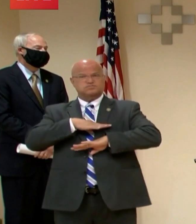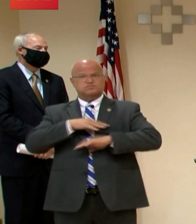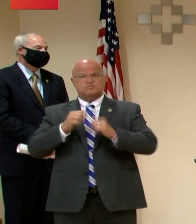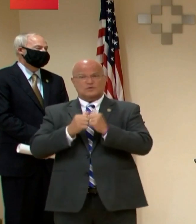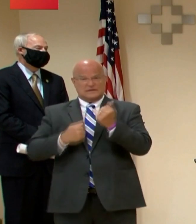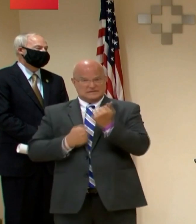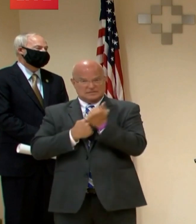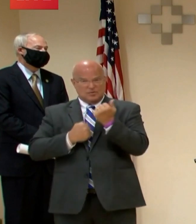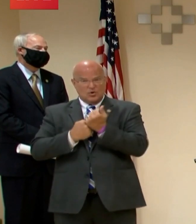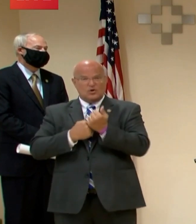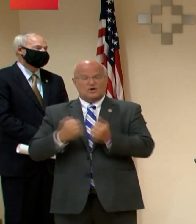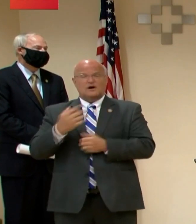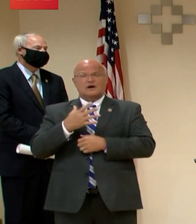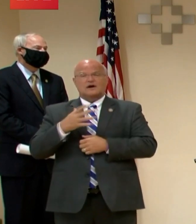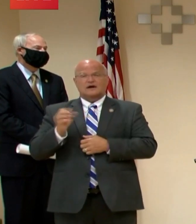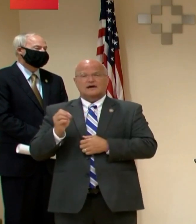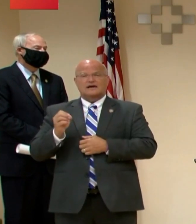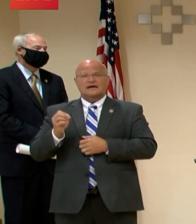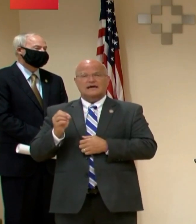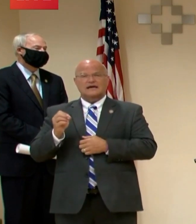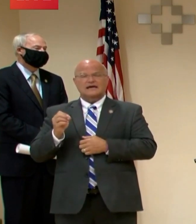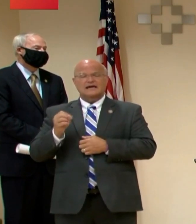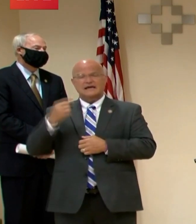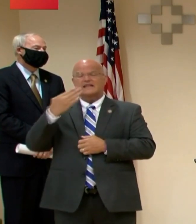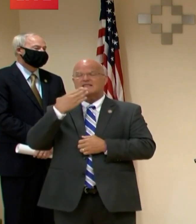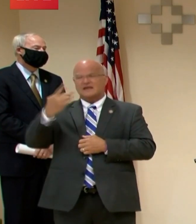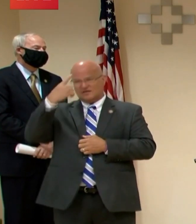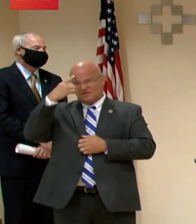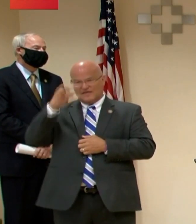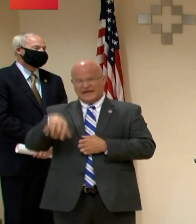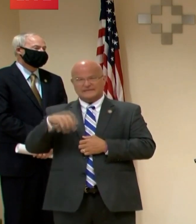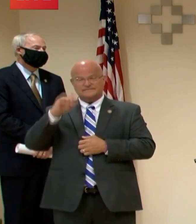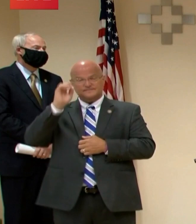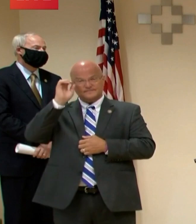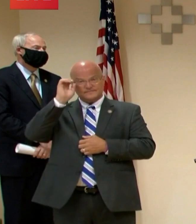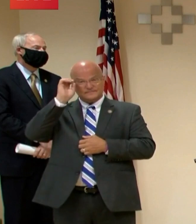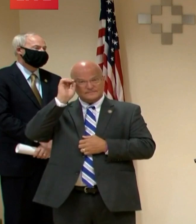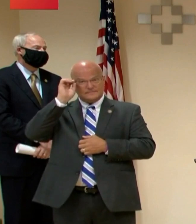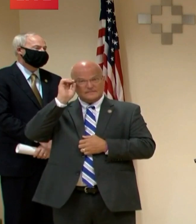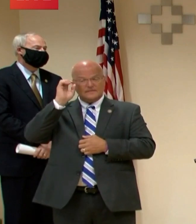with support, and thank you for that.